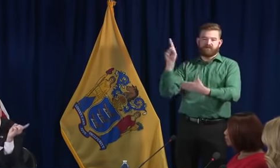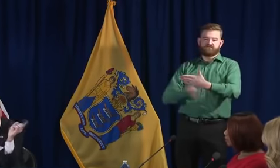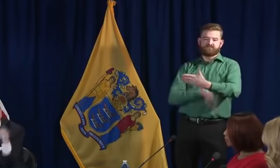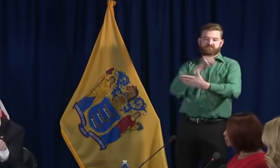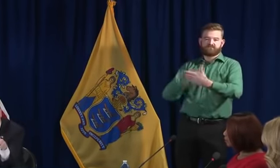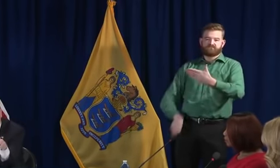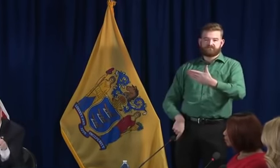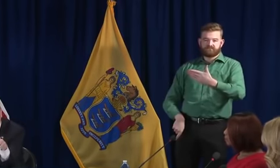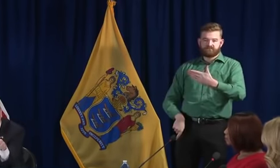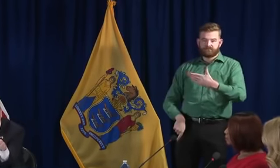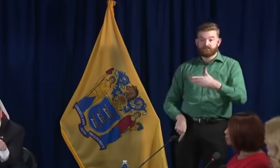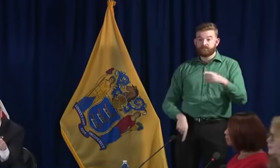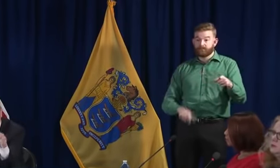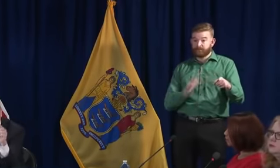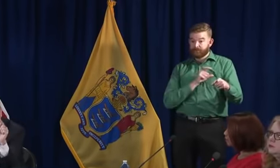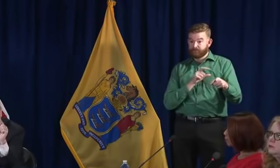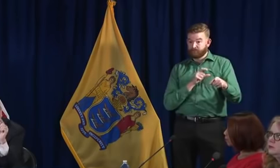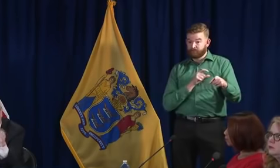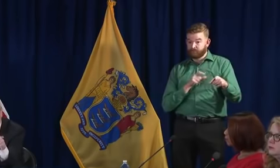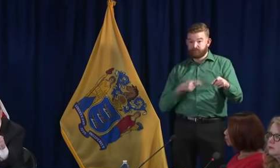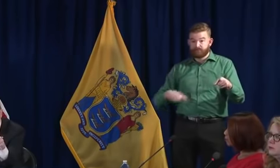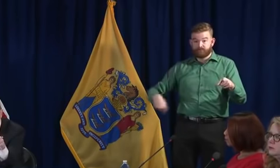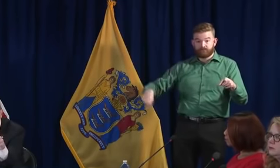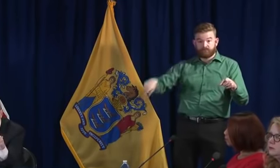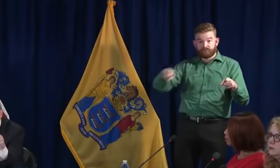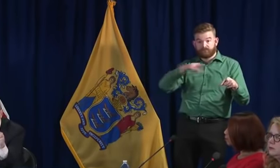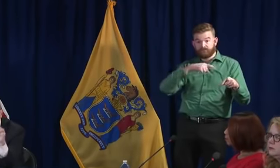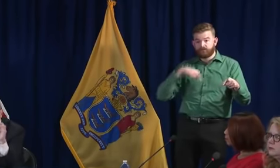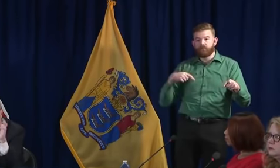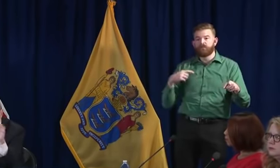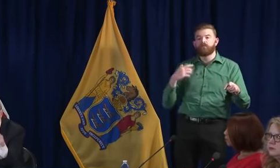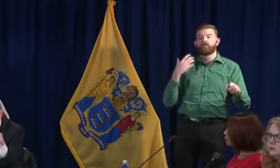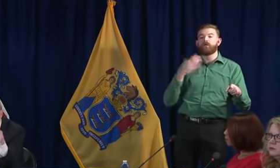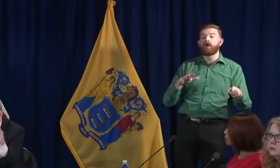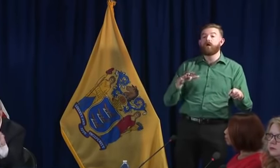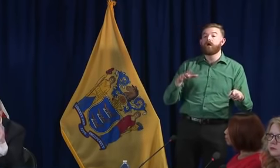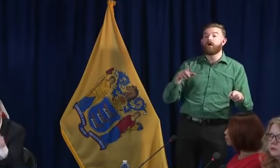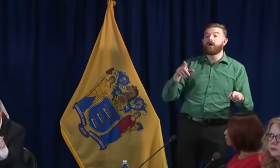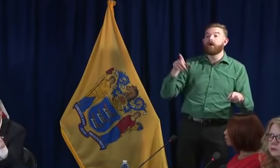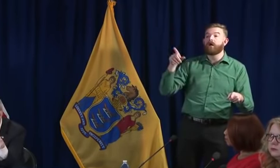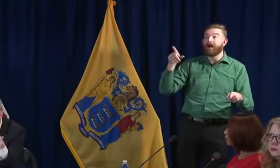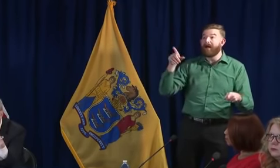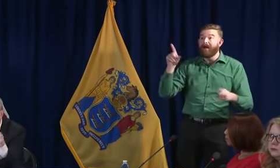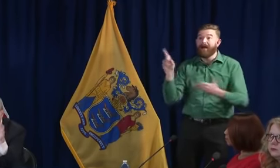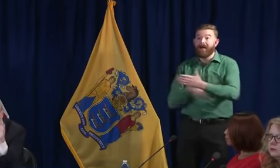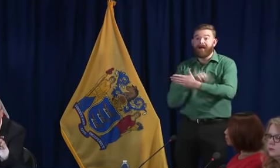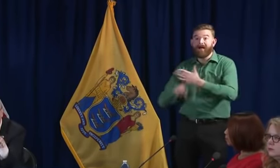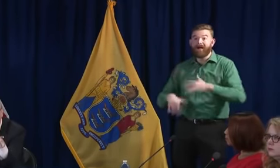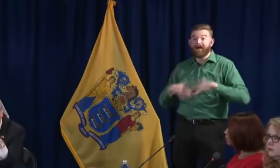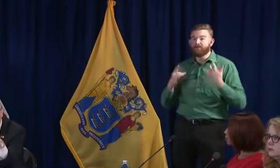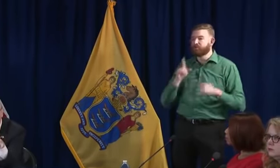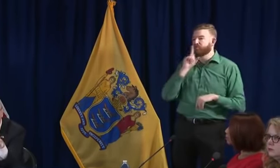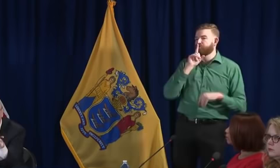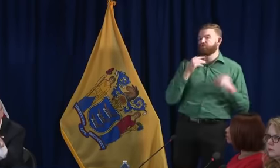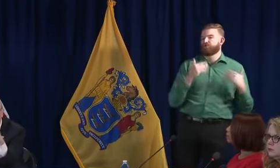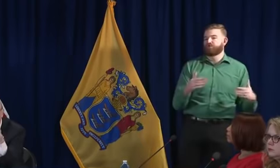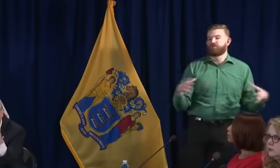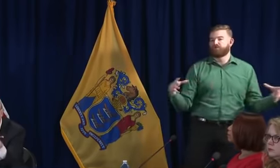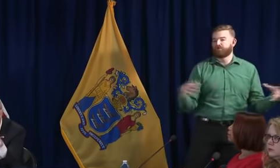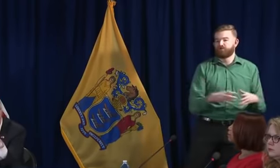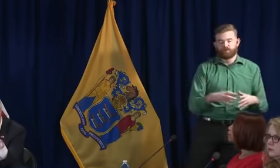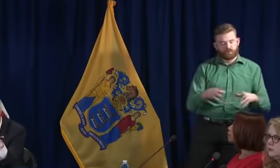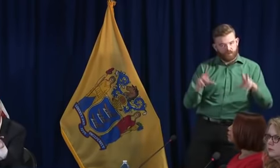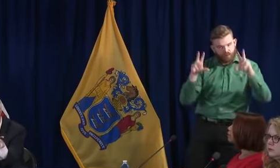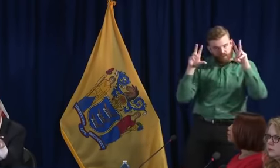events to go underground into people's homes. If people are gathering in large numbers, we don't care where they're gathering. It's a